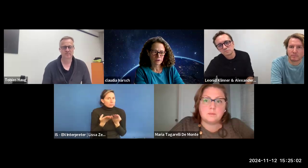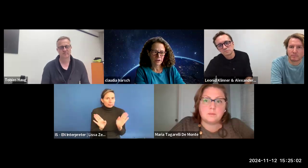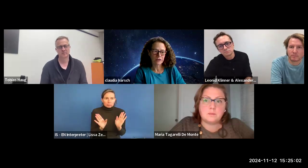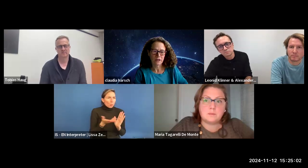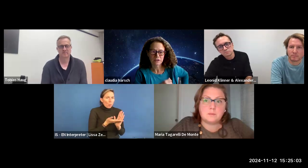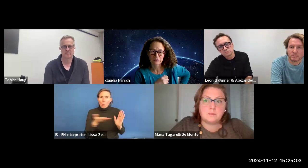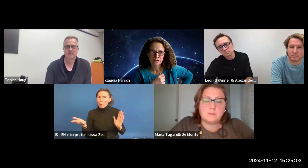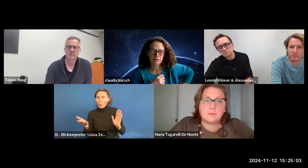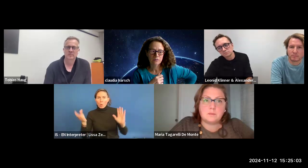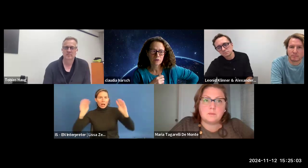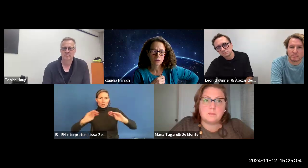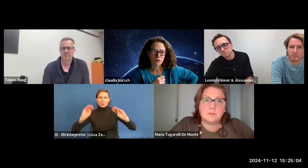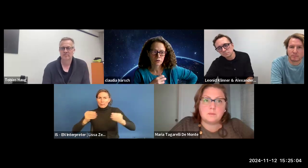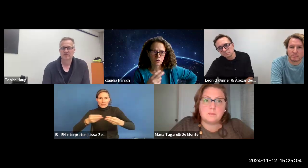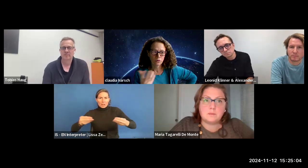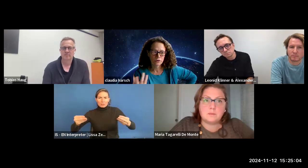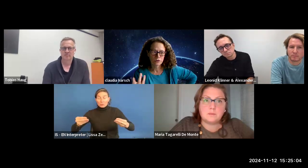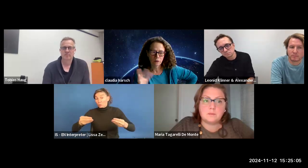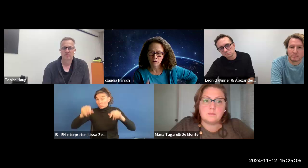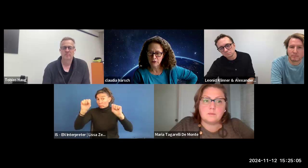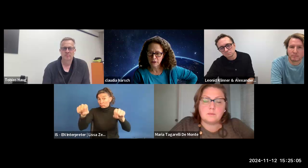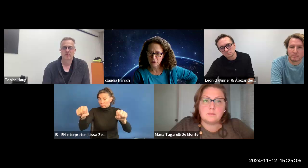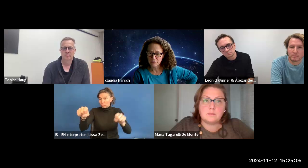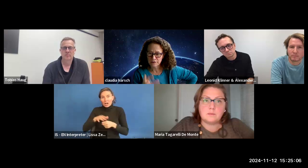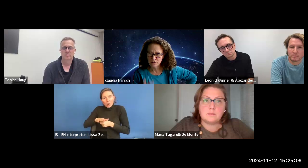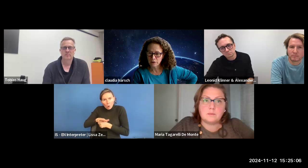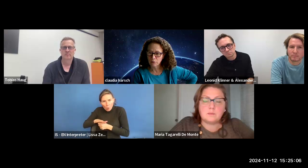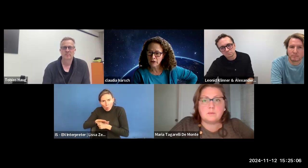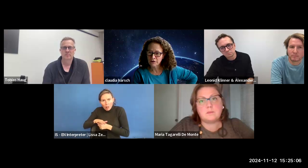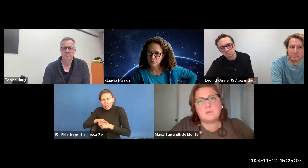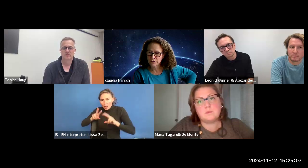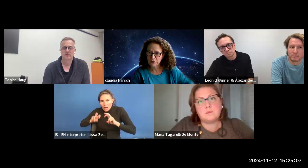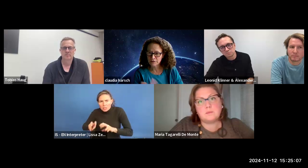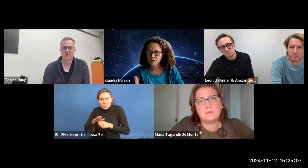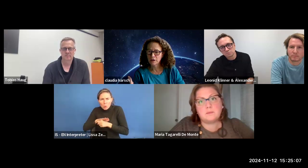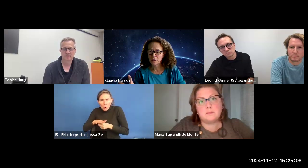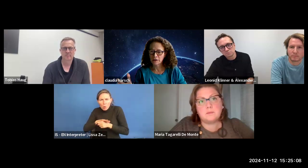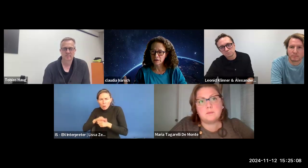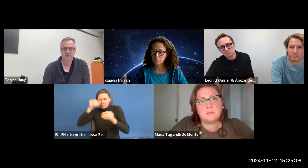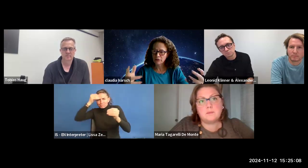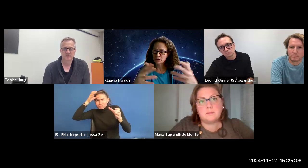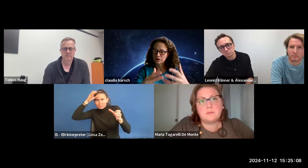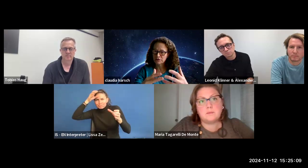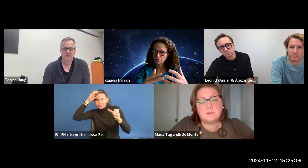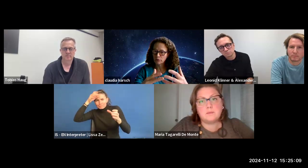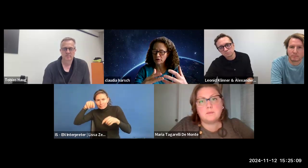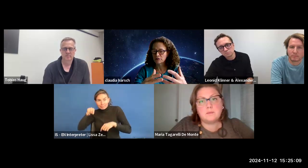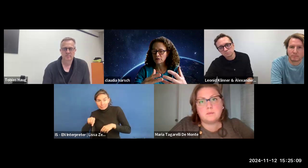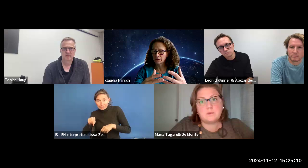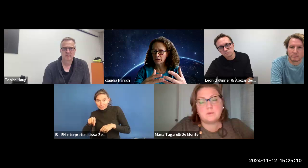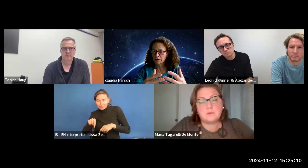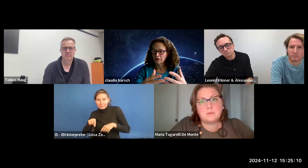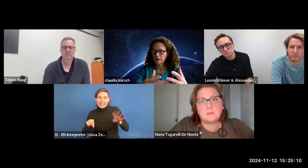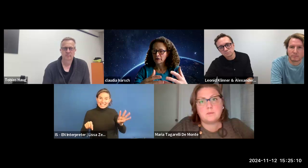I would say, yes, use your local analysis and your local expertise, and then match this with